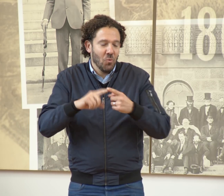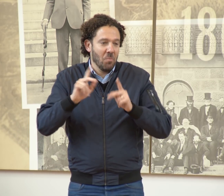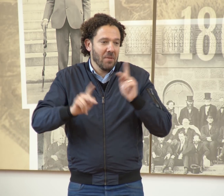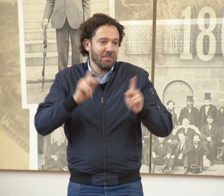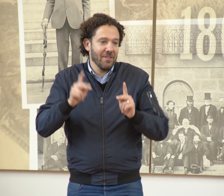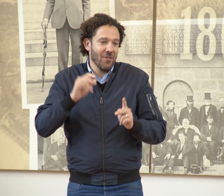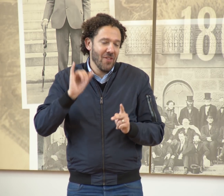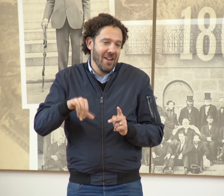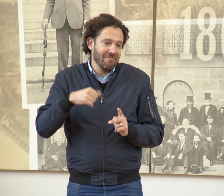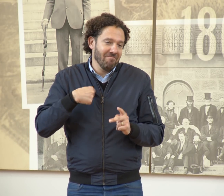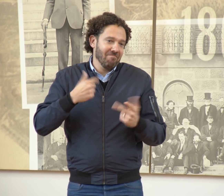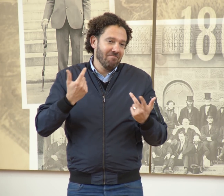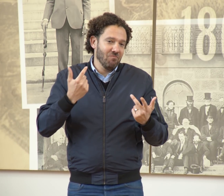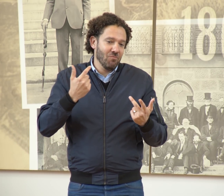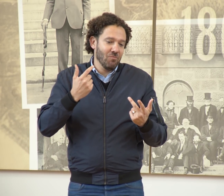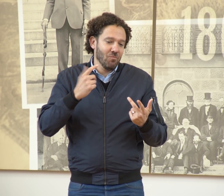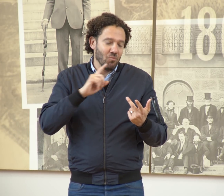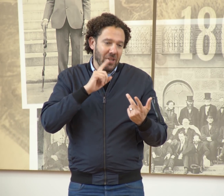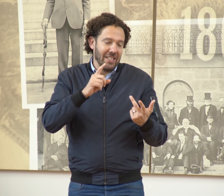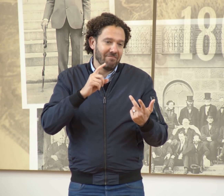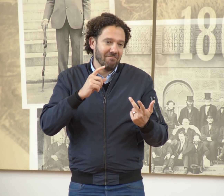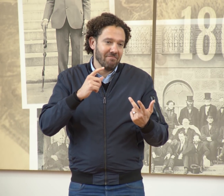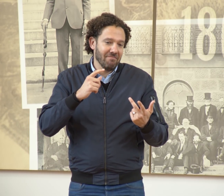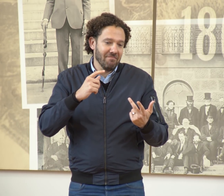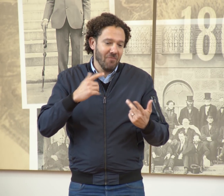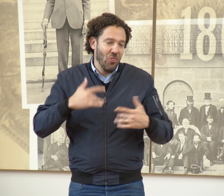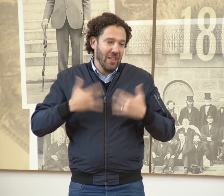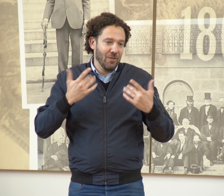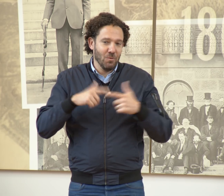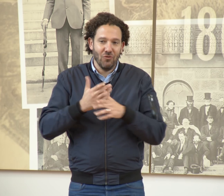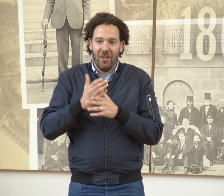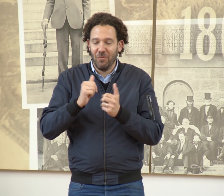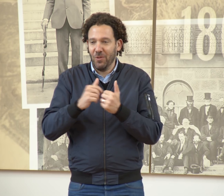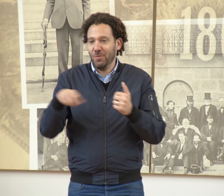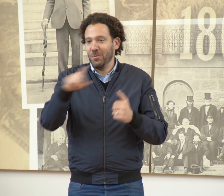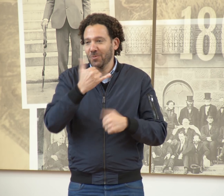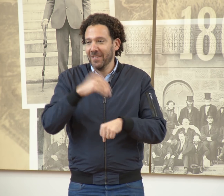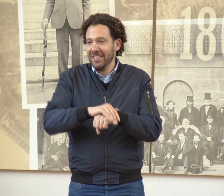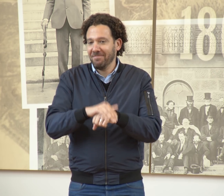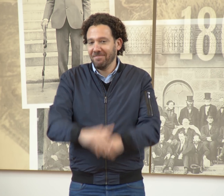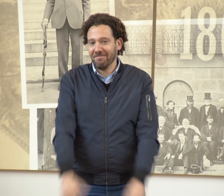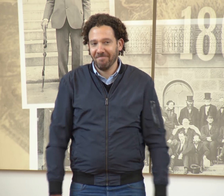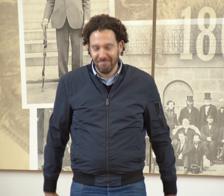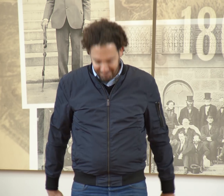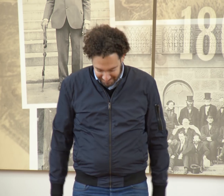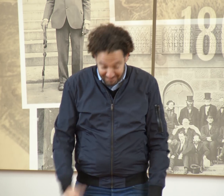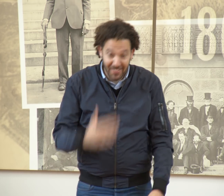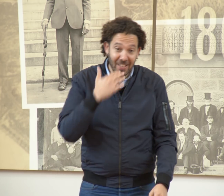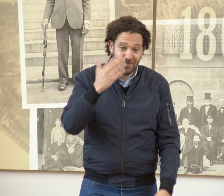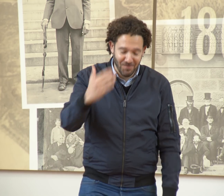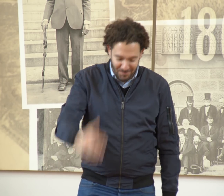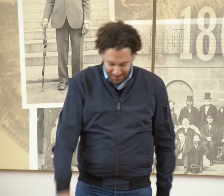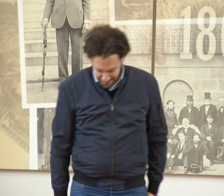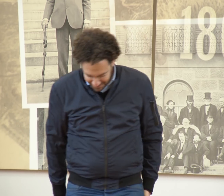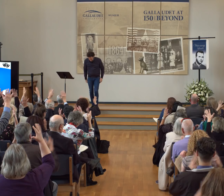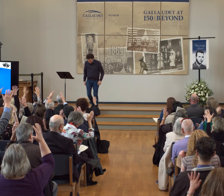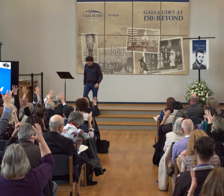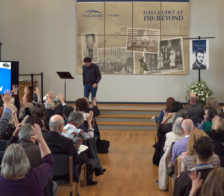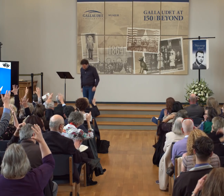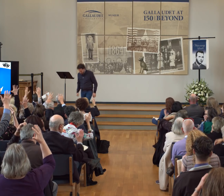desire to share his heart with the world and with people is what I am thrilled to share with you this evening. Thank